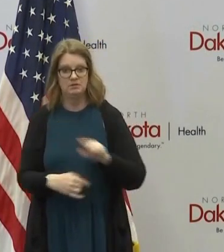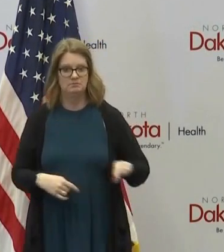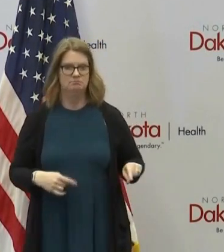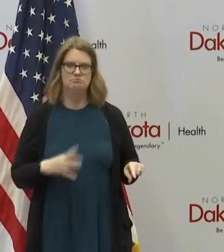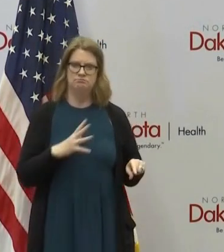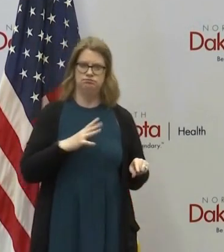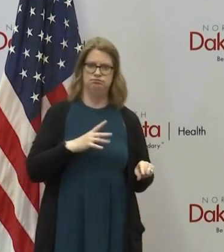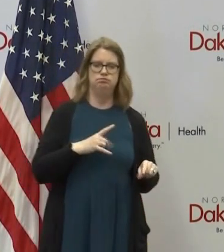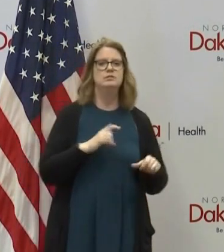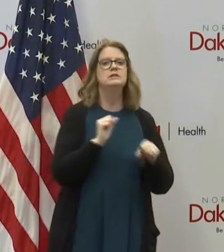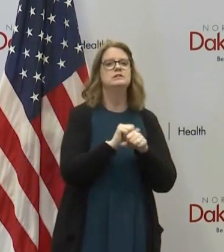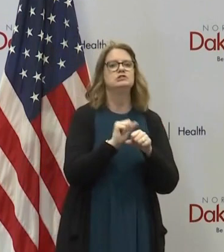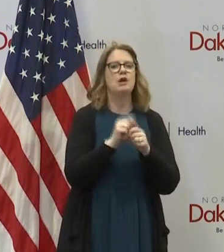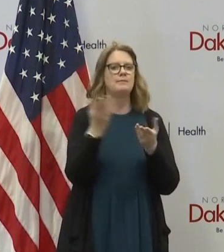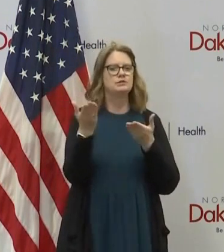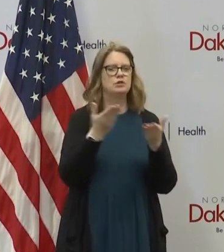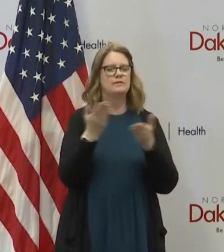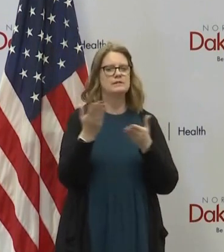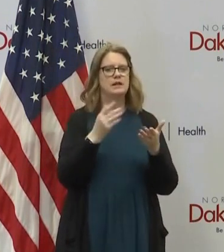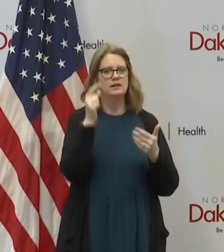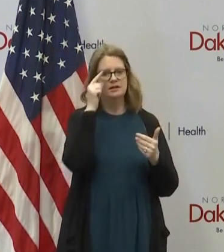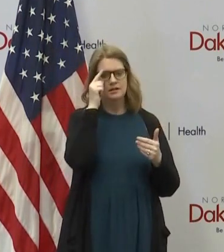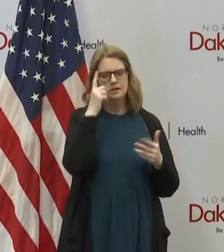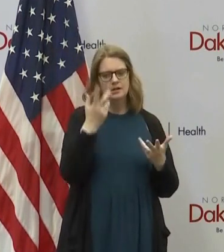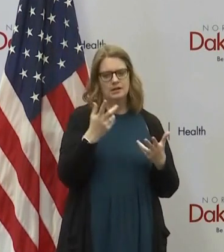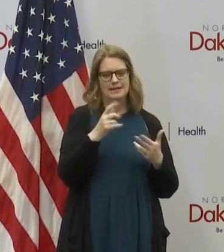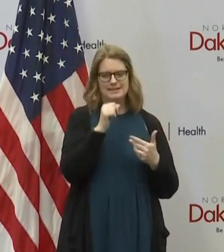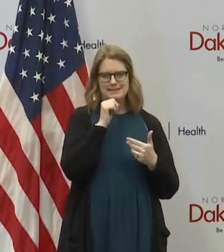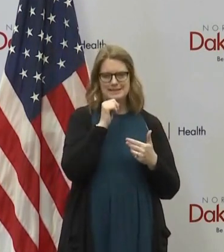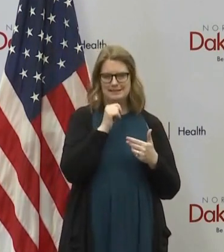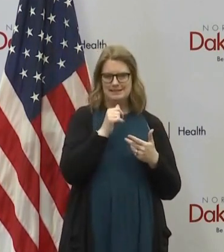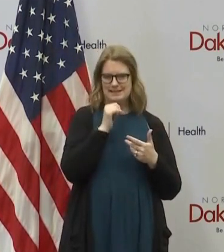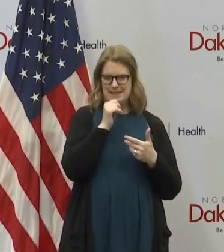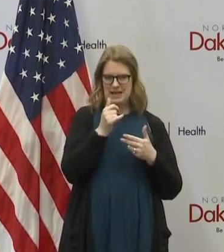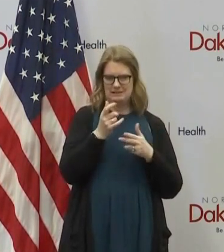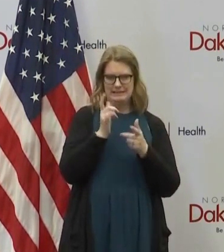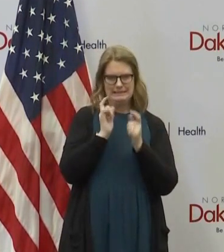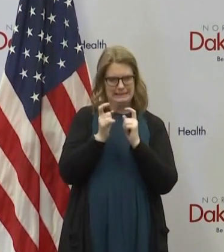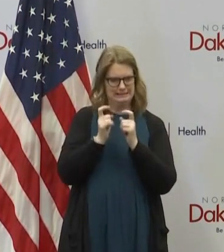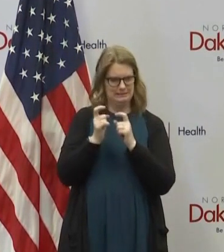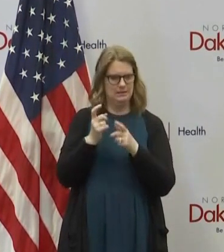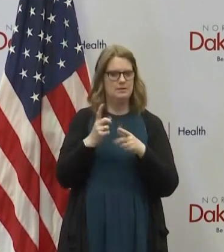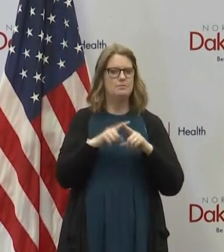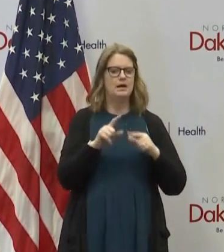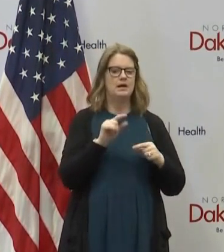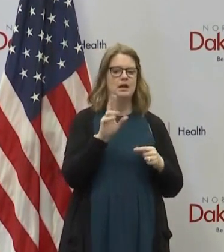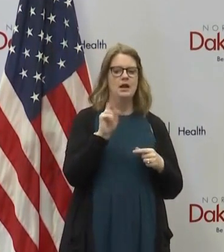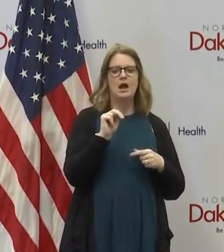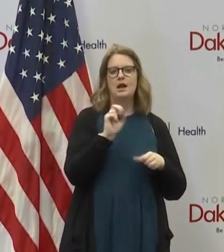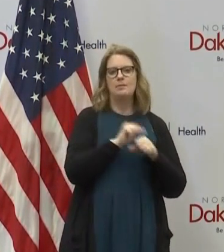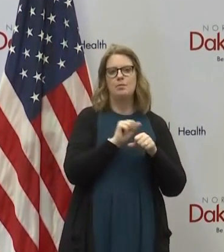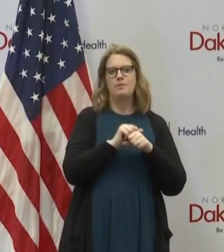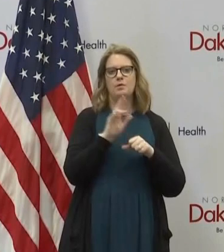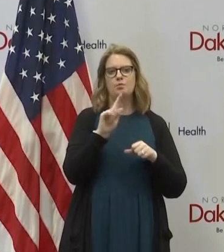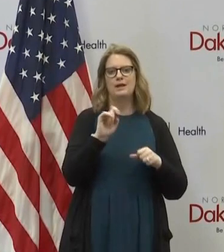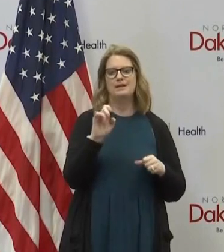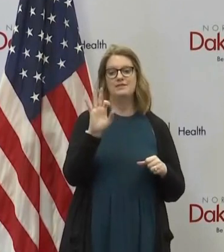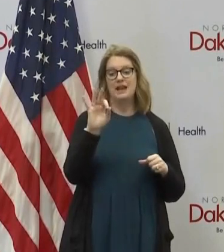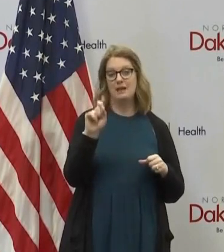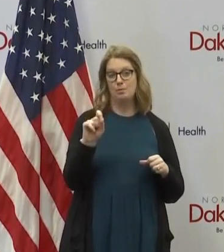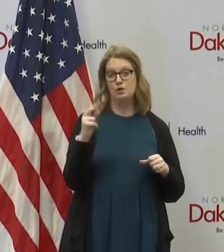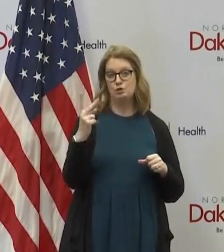Job service released today it's not seasonally adjusted, but the unemployment rate of 9.2%. This is